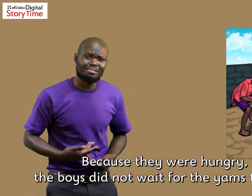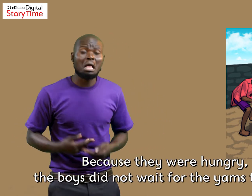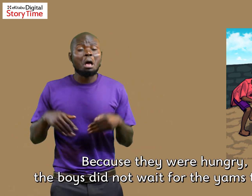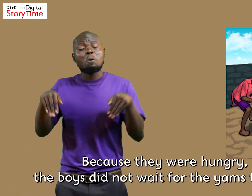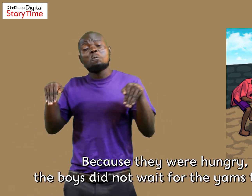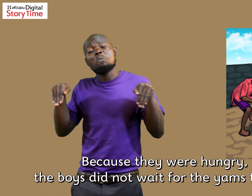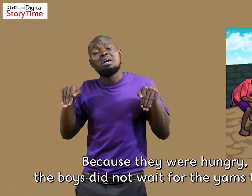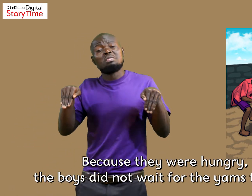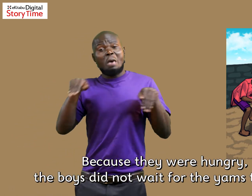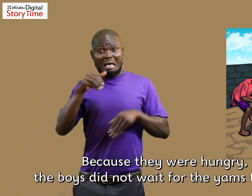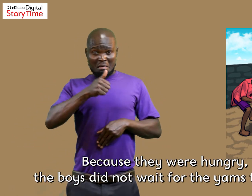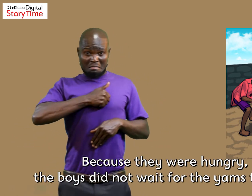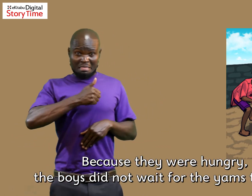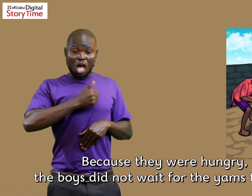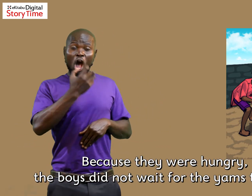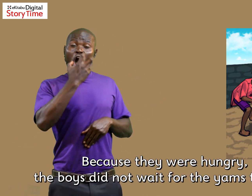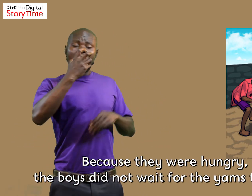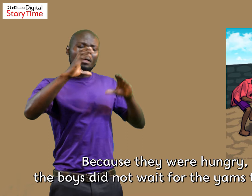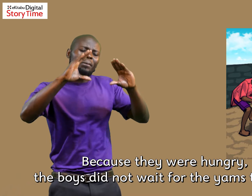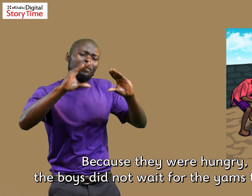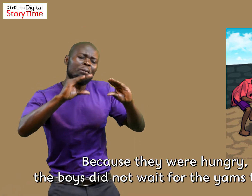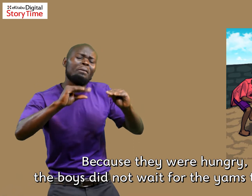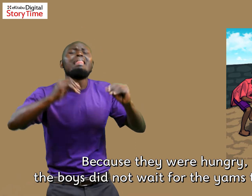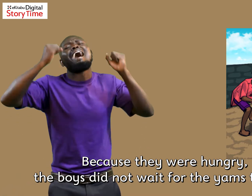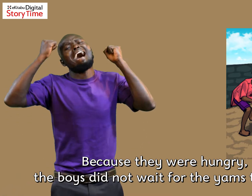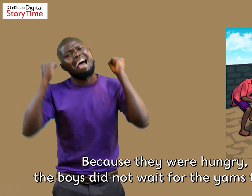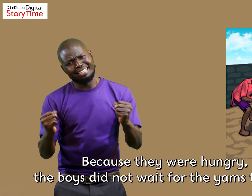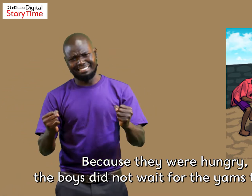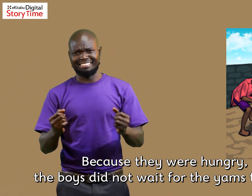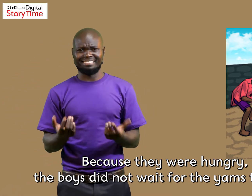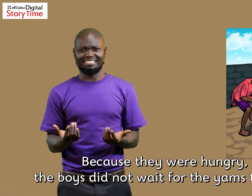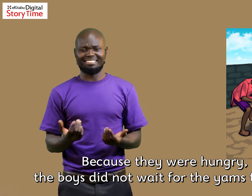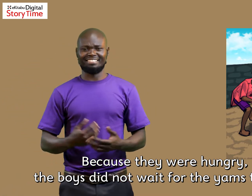Because they were hungry, the boys did not wait for the yams to cool.